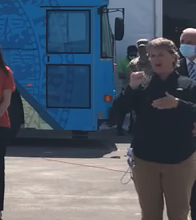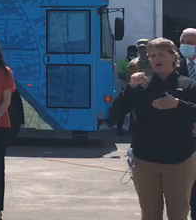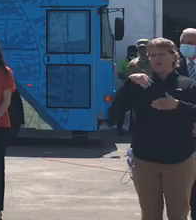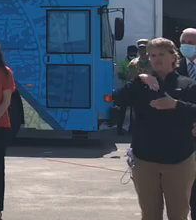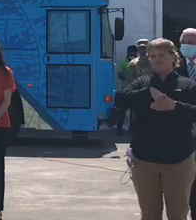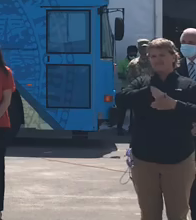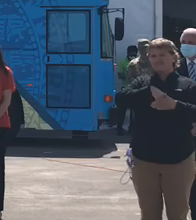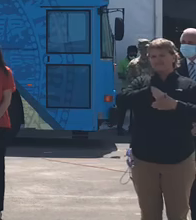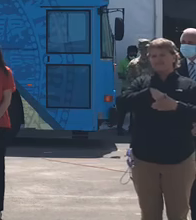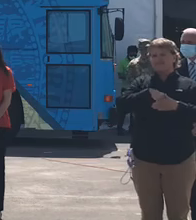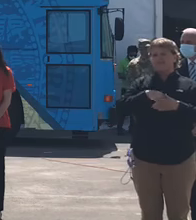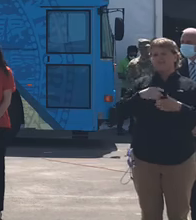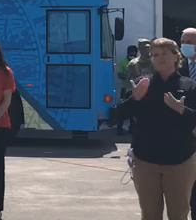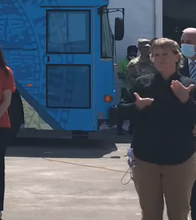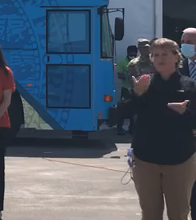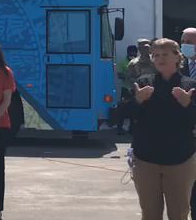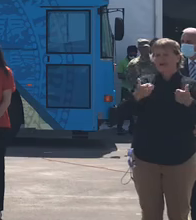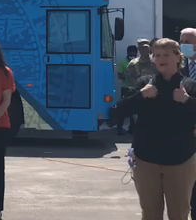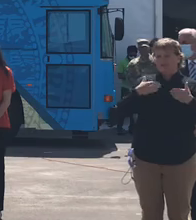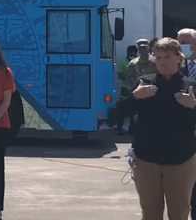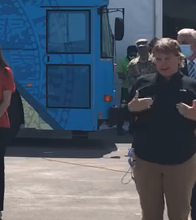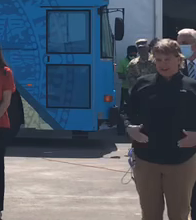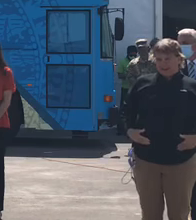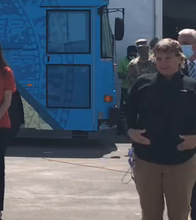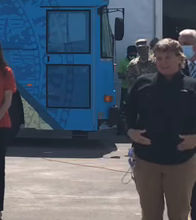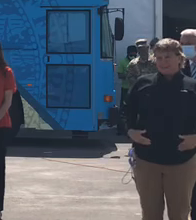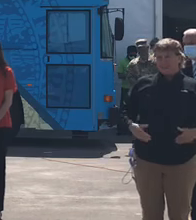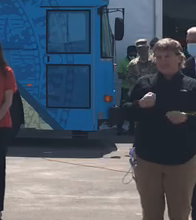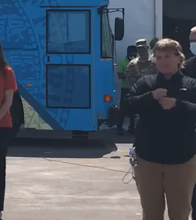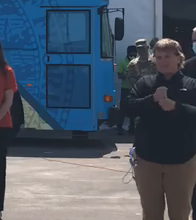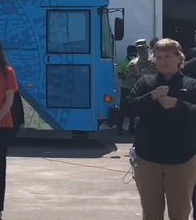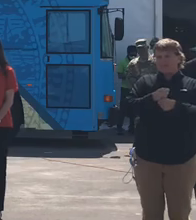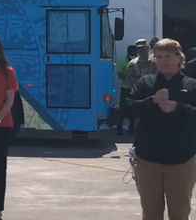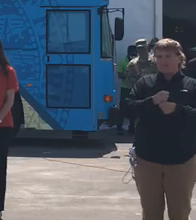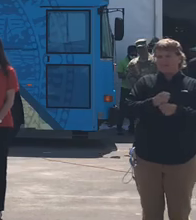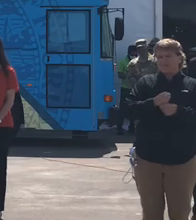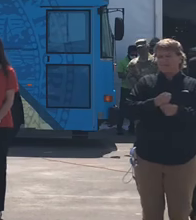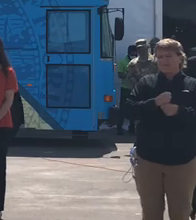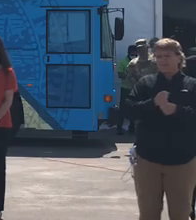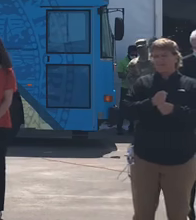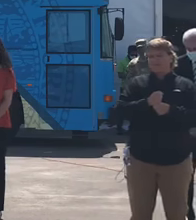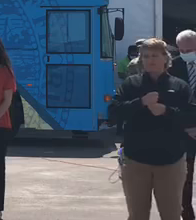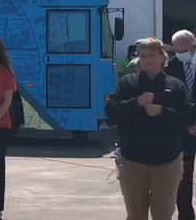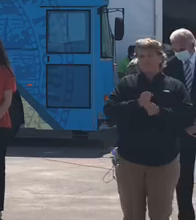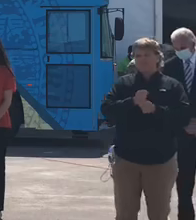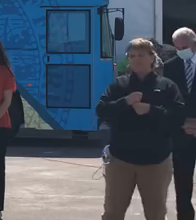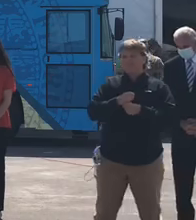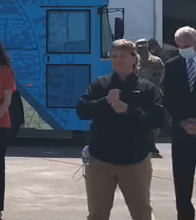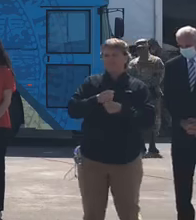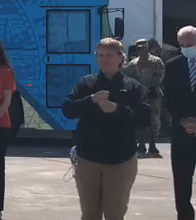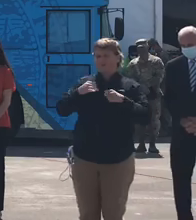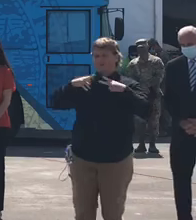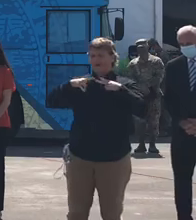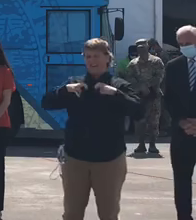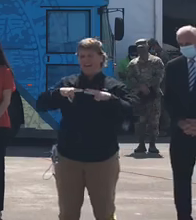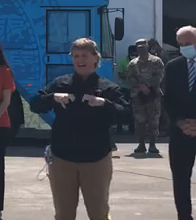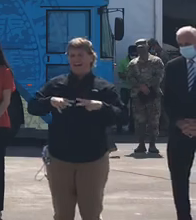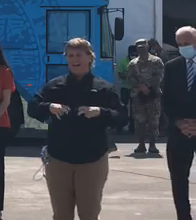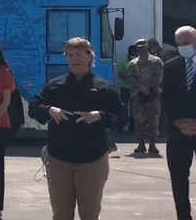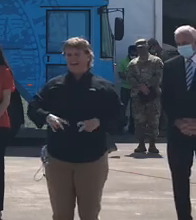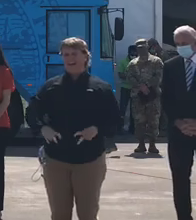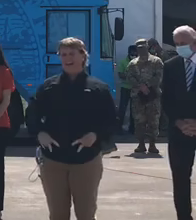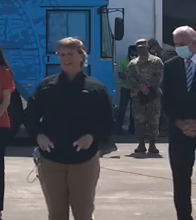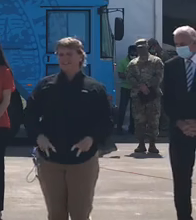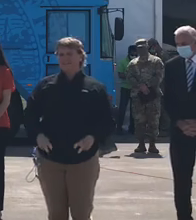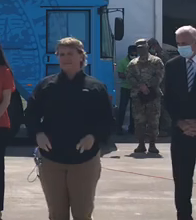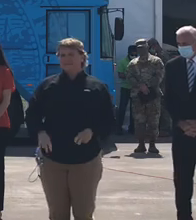it, and we can then test to see whether you have the antibodies. The good thing about it is once the antibodies develop, if you